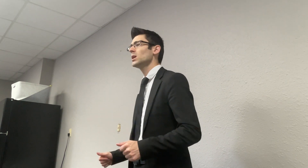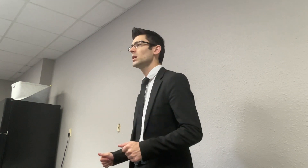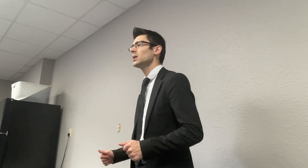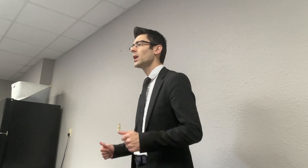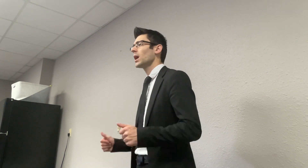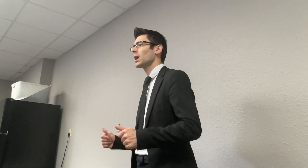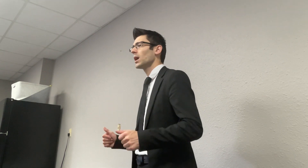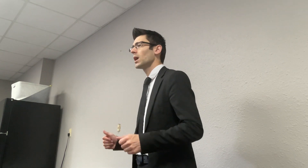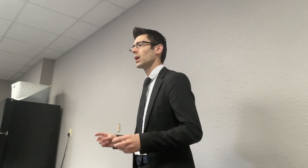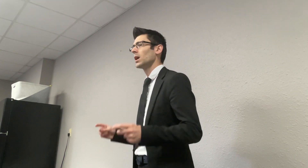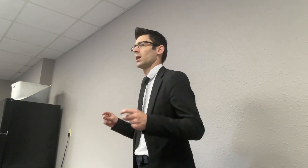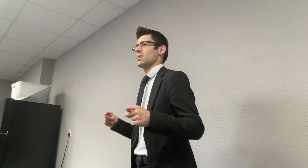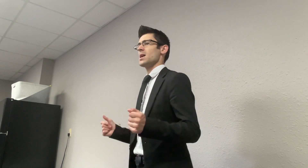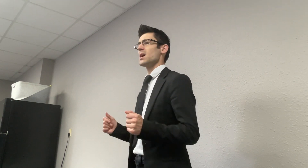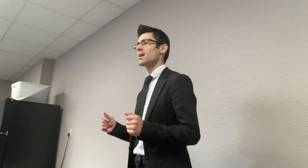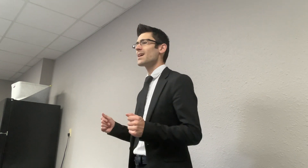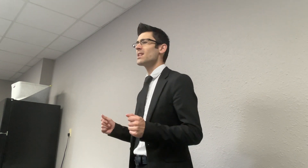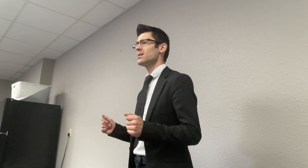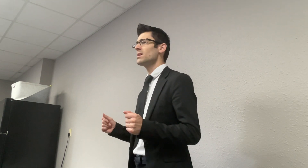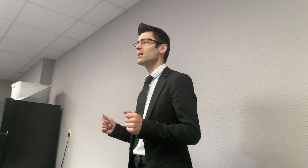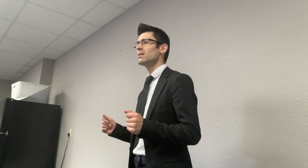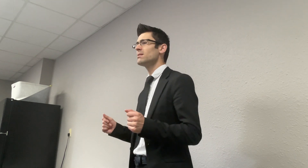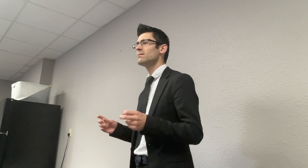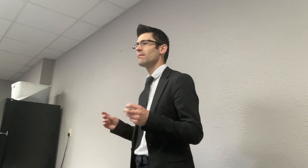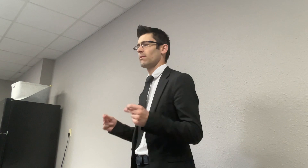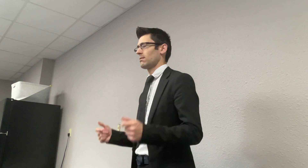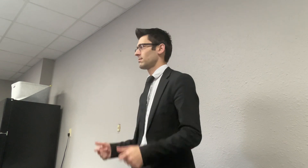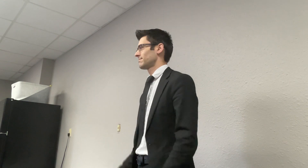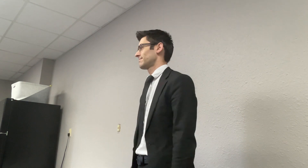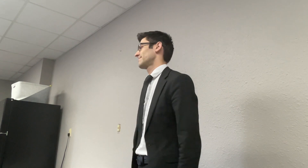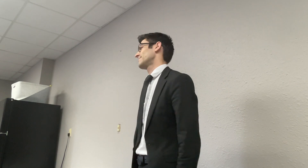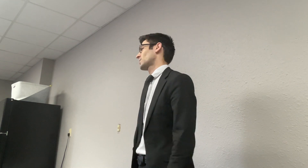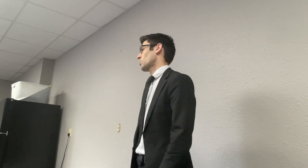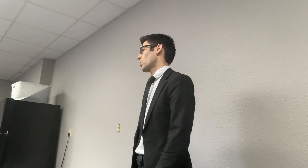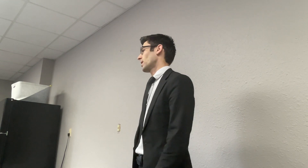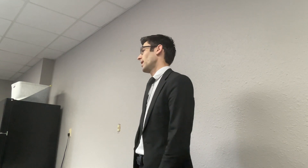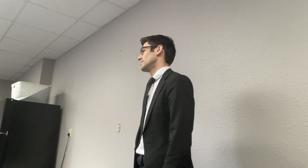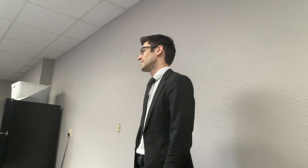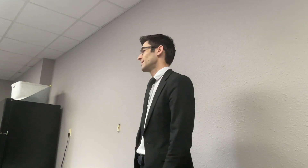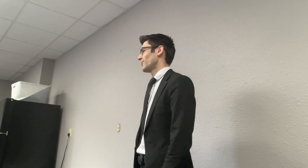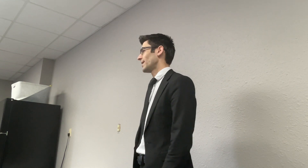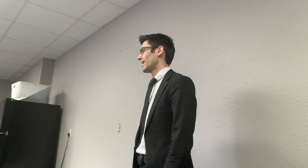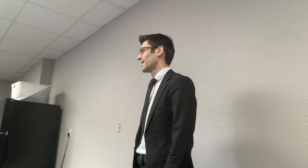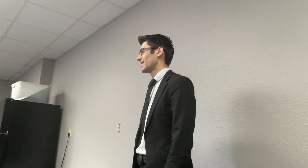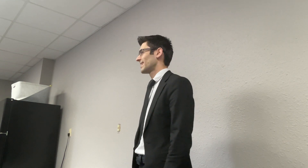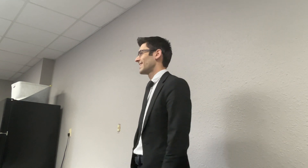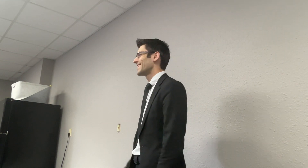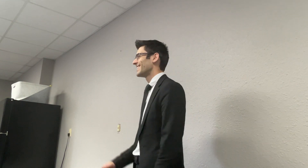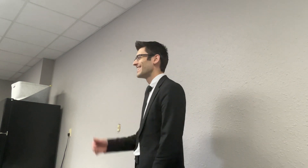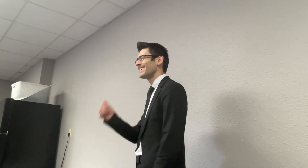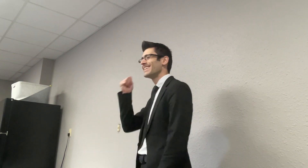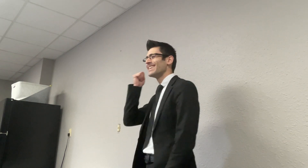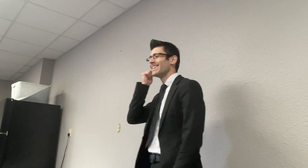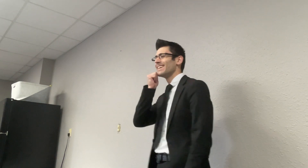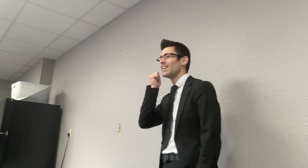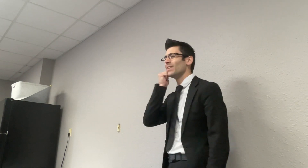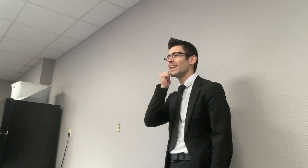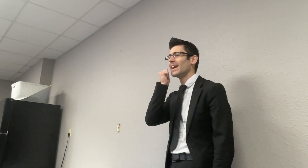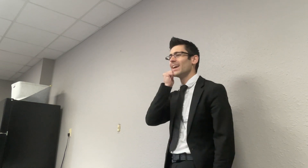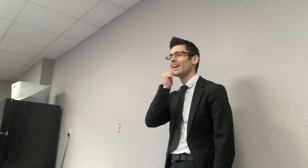Every day that I live. Come on, guys. I don't know the sign forever, so like Every day. every Oh my